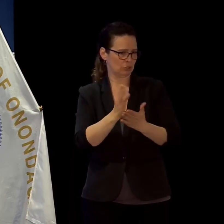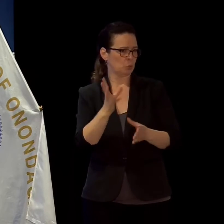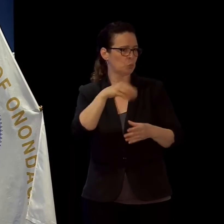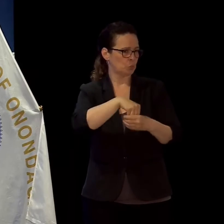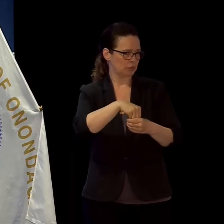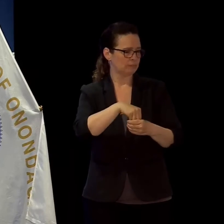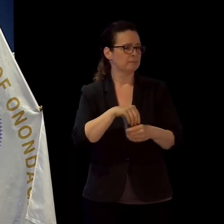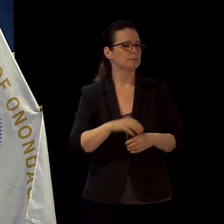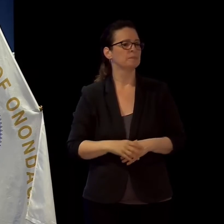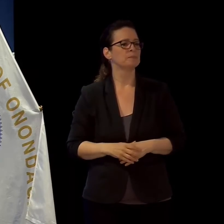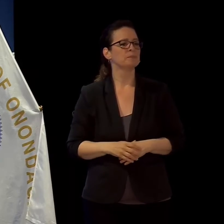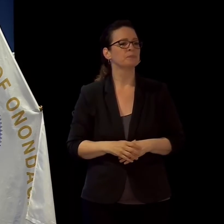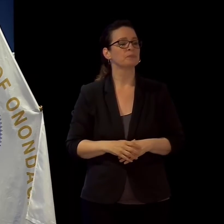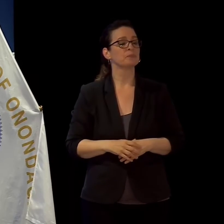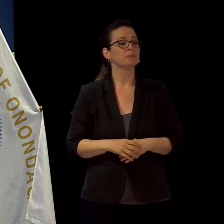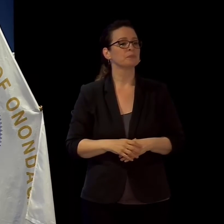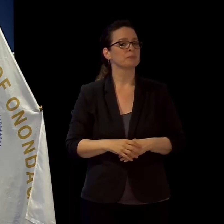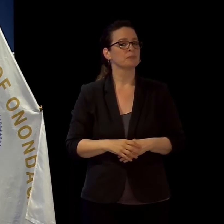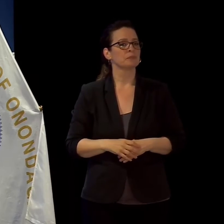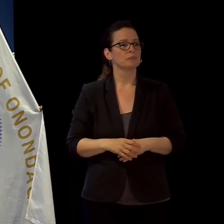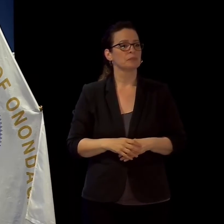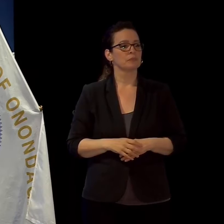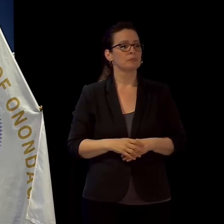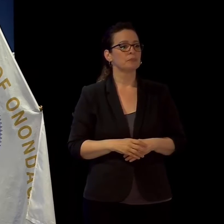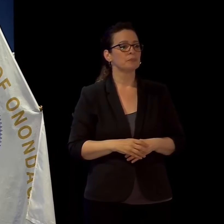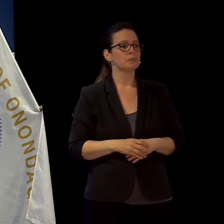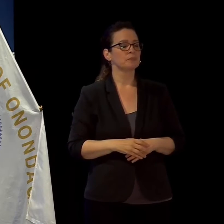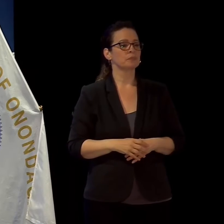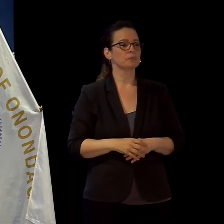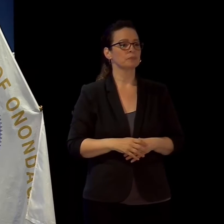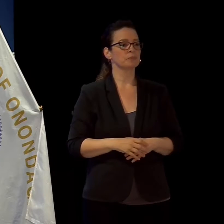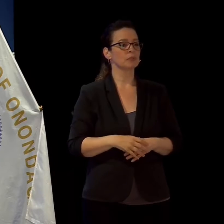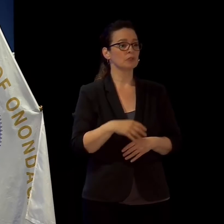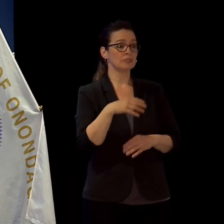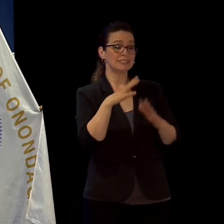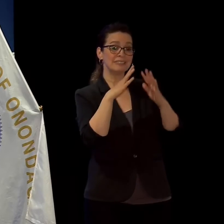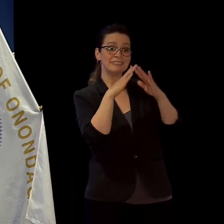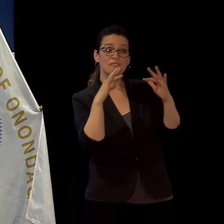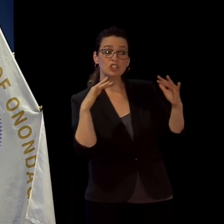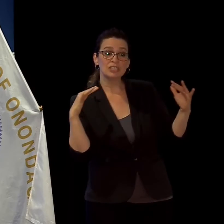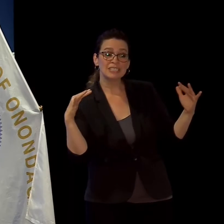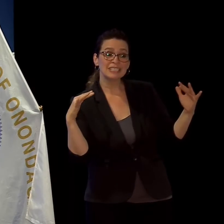diversity issue within the sheriff's department and work